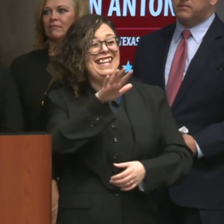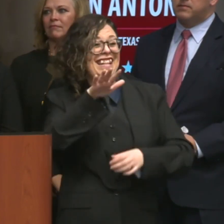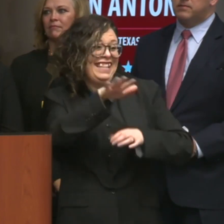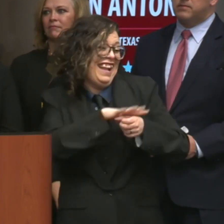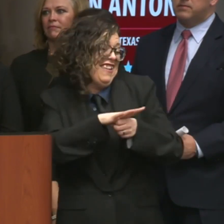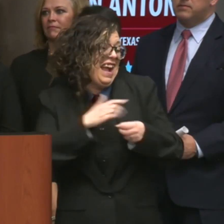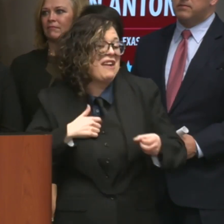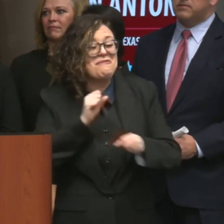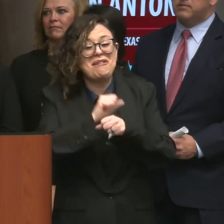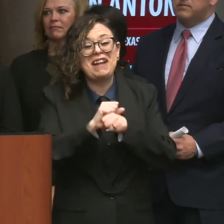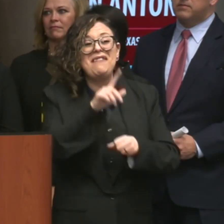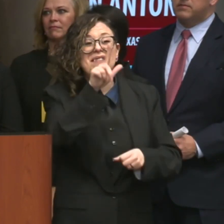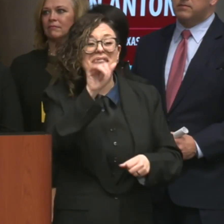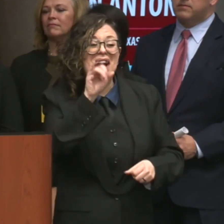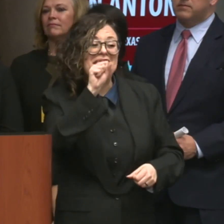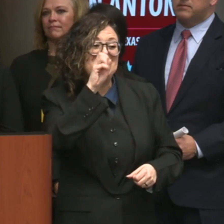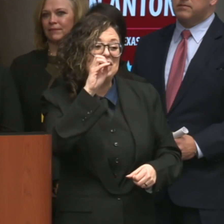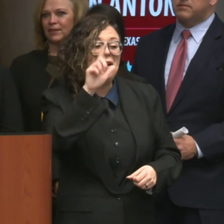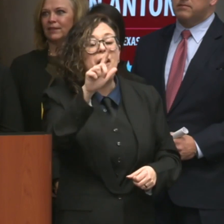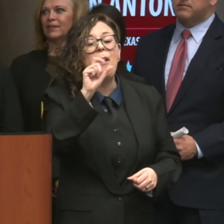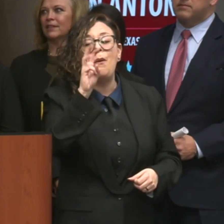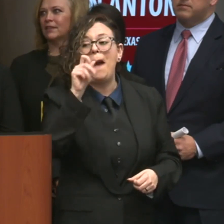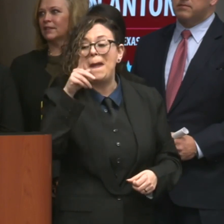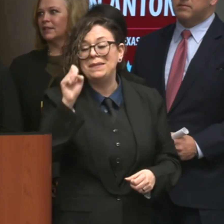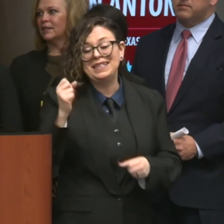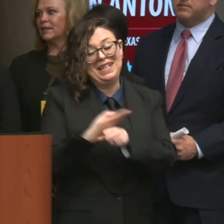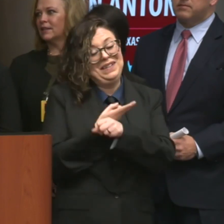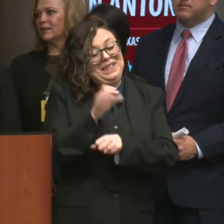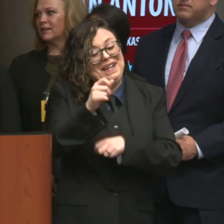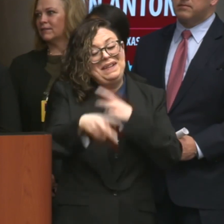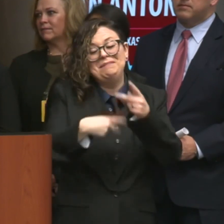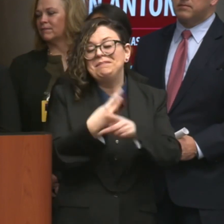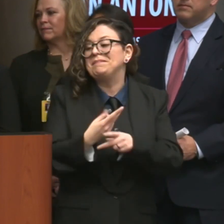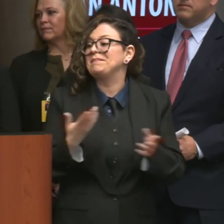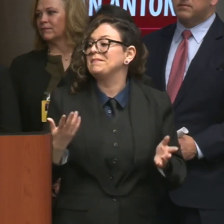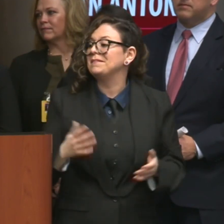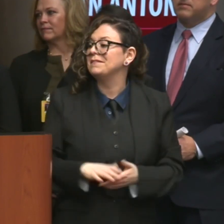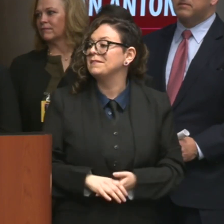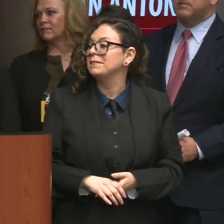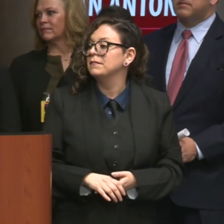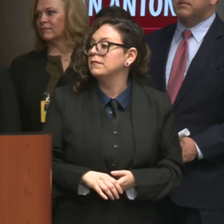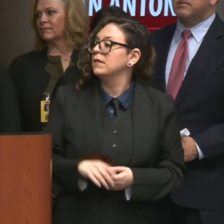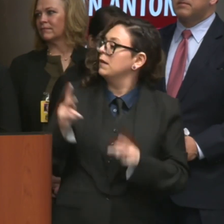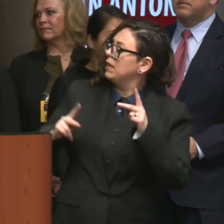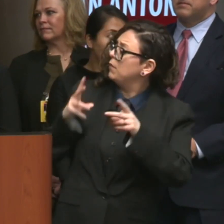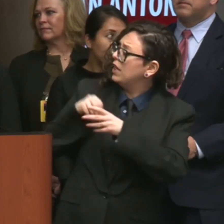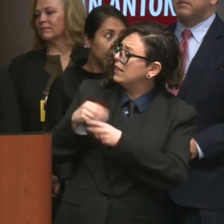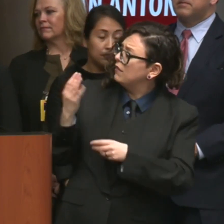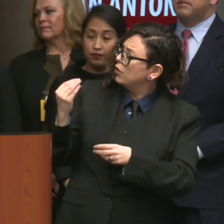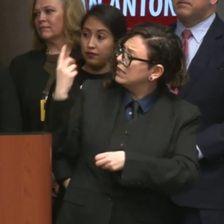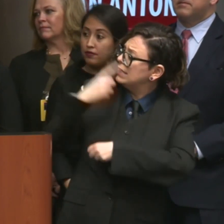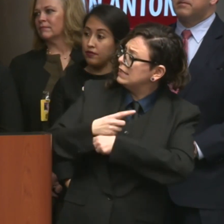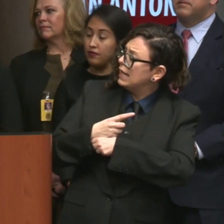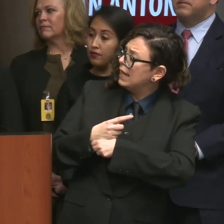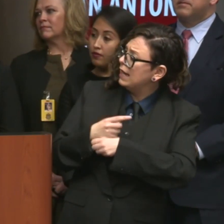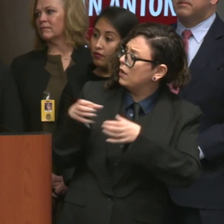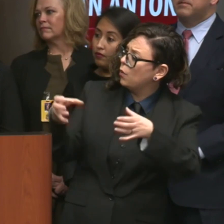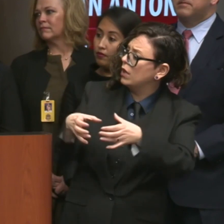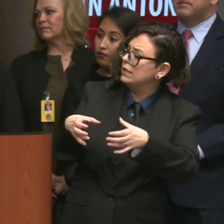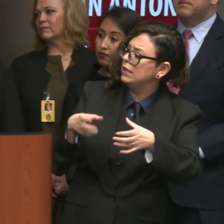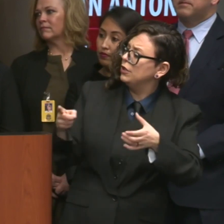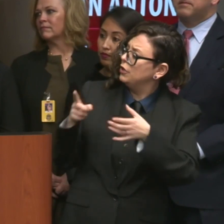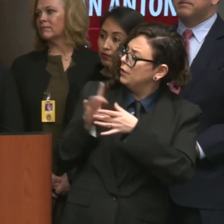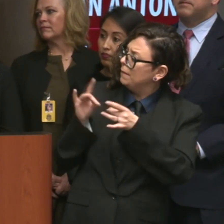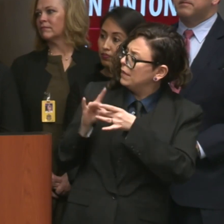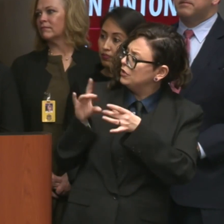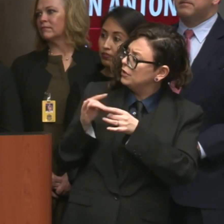wipes everywhere, and that's what I'm using. So I have a question about the folks that are in the 14-day quarantine. You addressed it a little bit